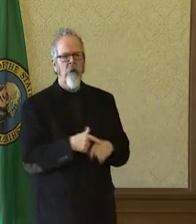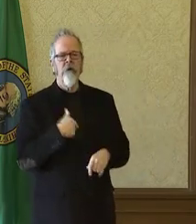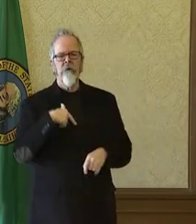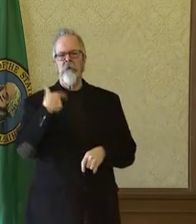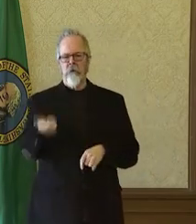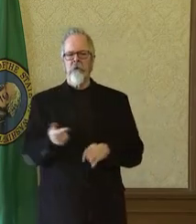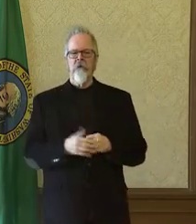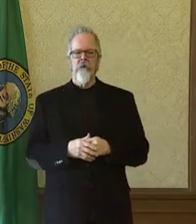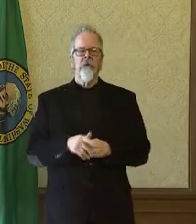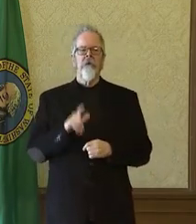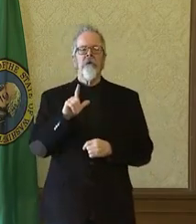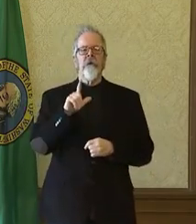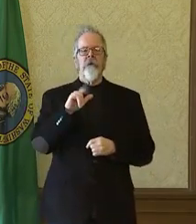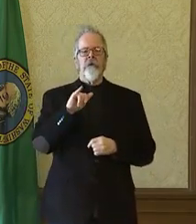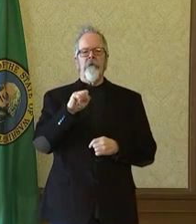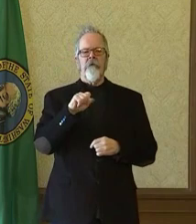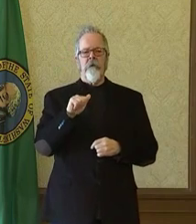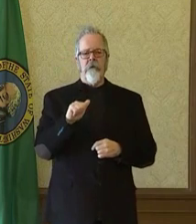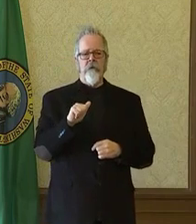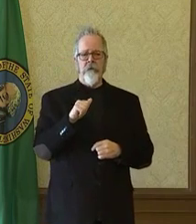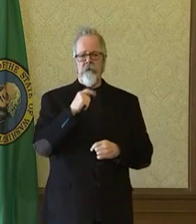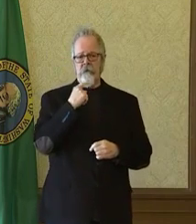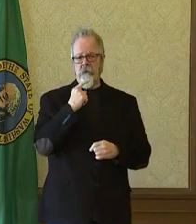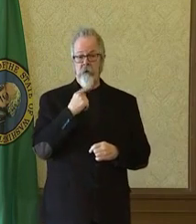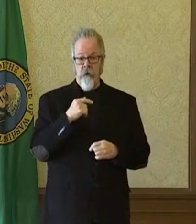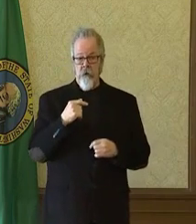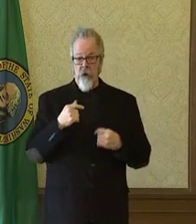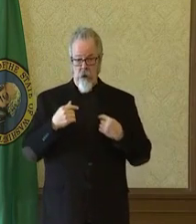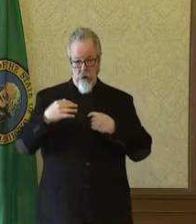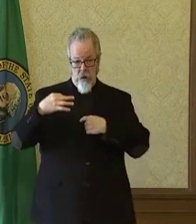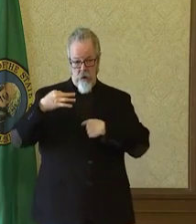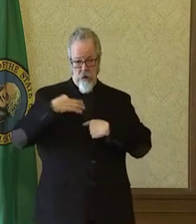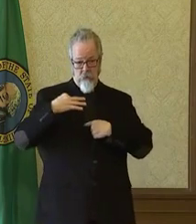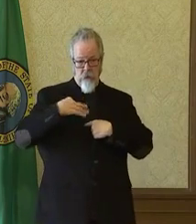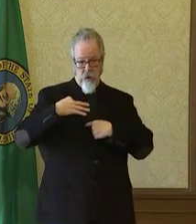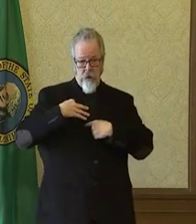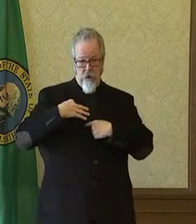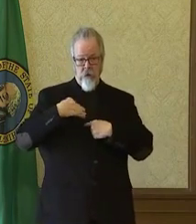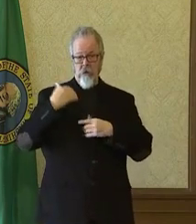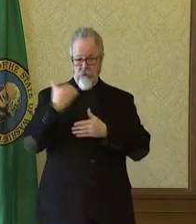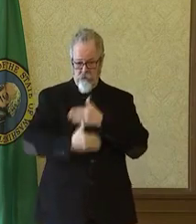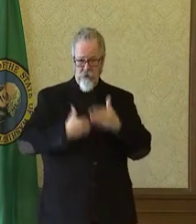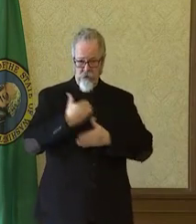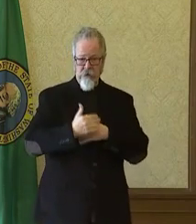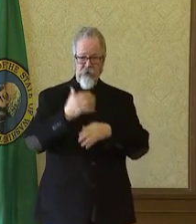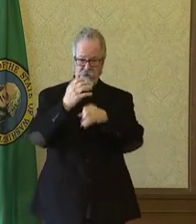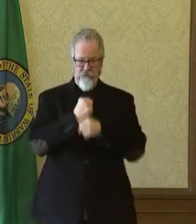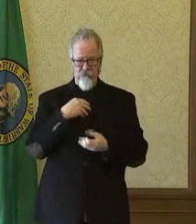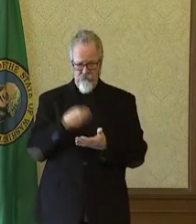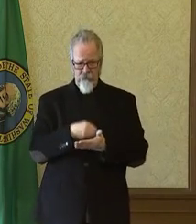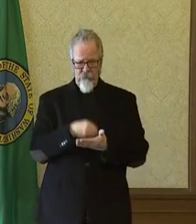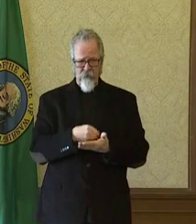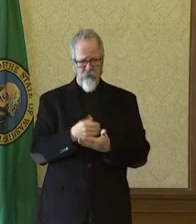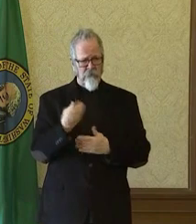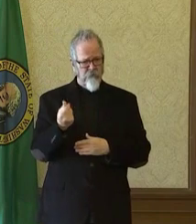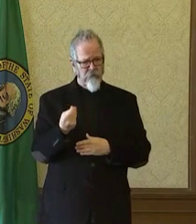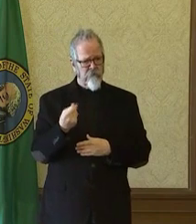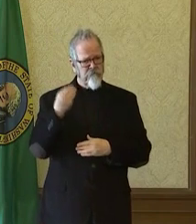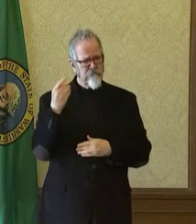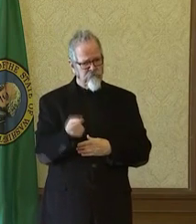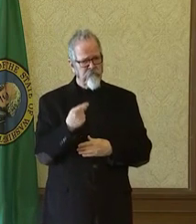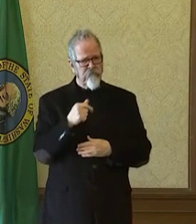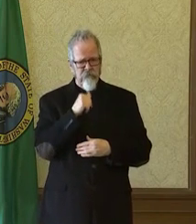are the chambers of commerce, the economic development entities that each county has. So there is already